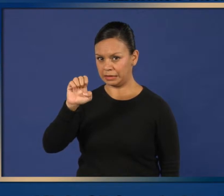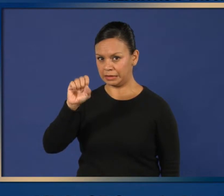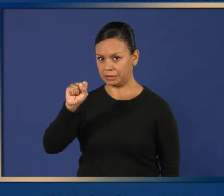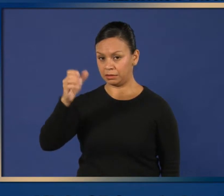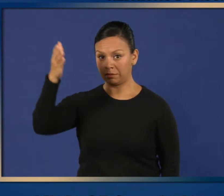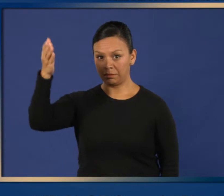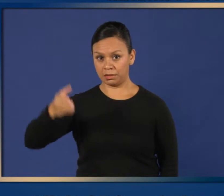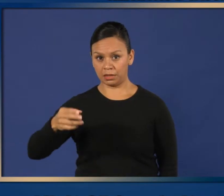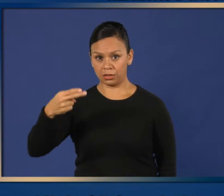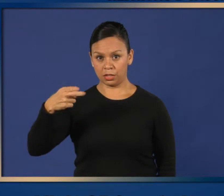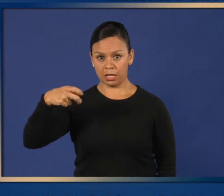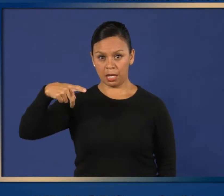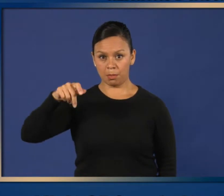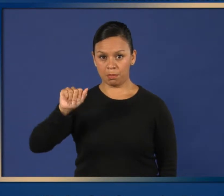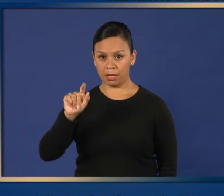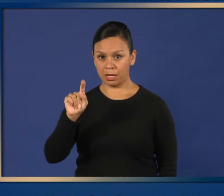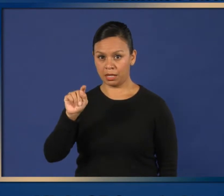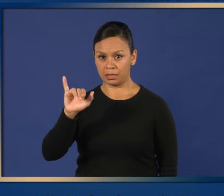www.cdc.gov/NCIDOD/diseases/hepatitis,